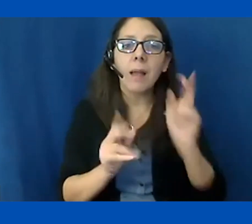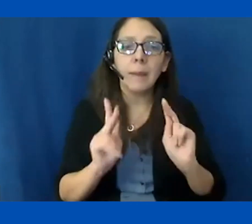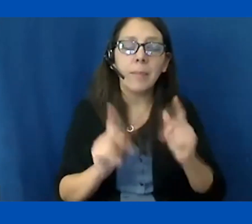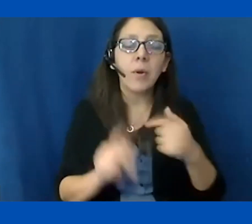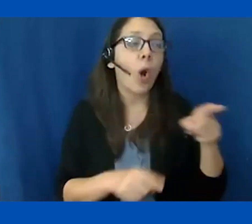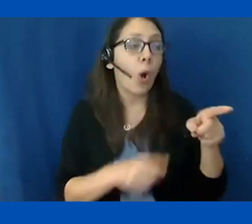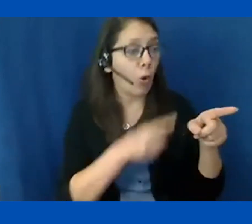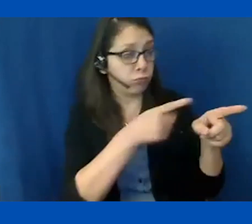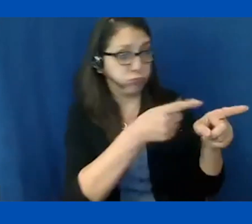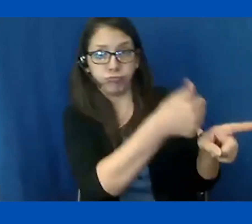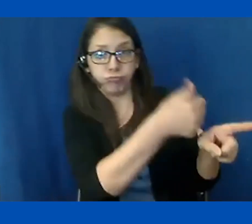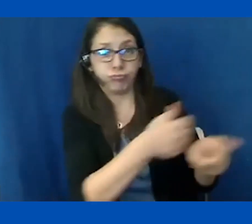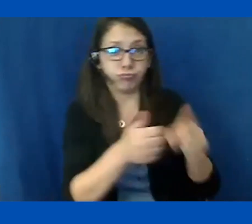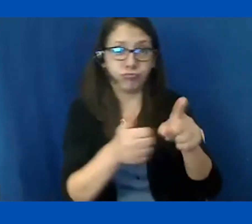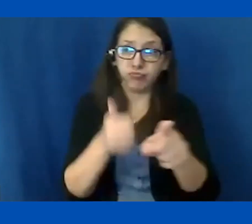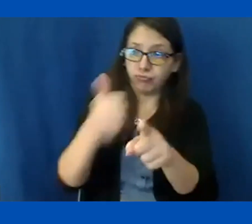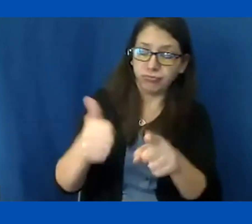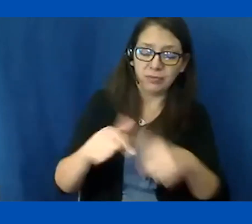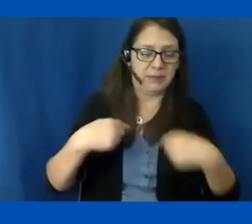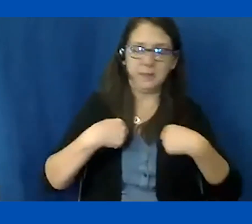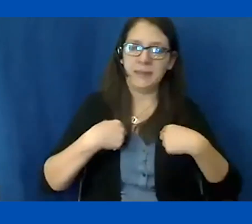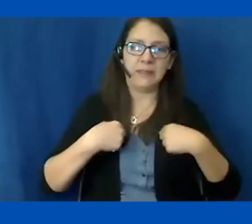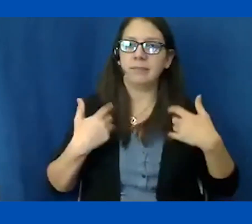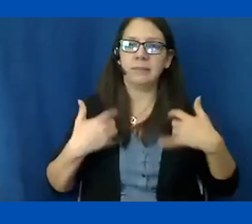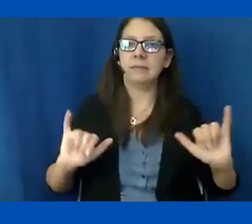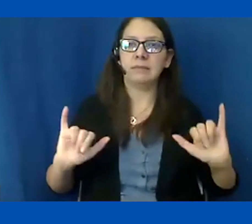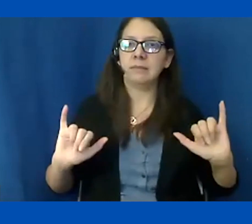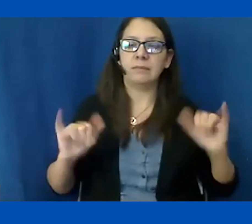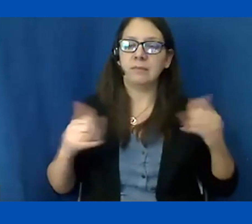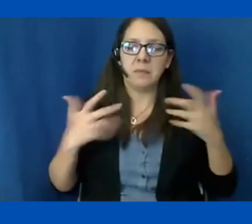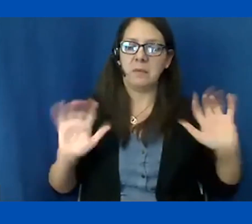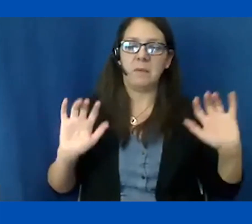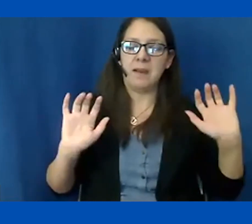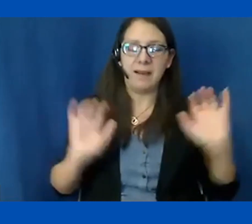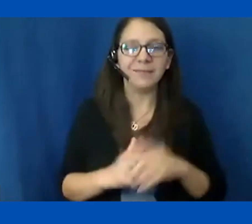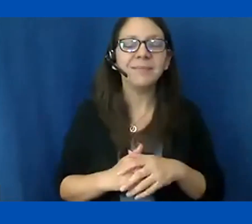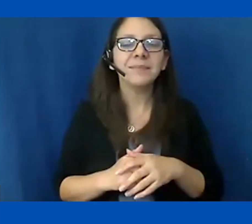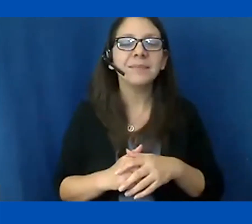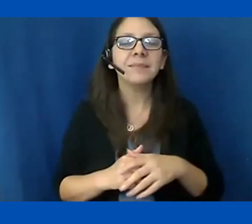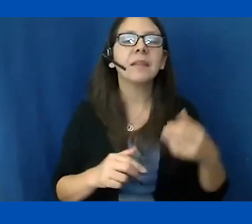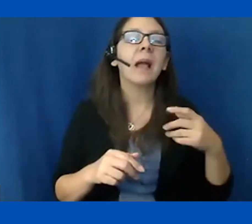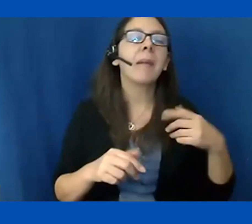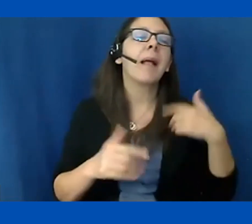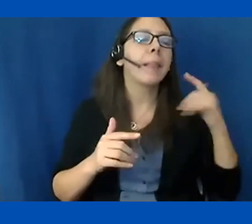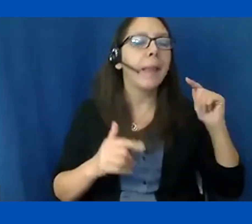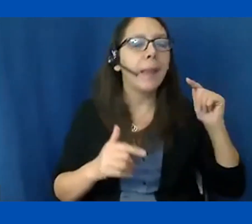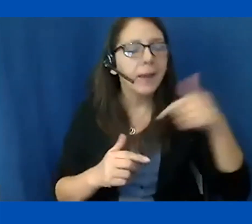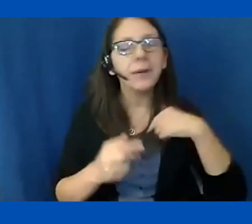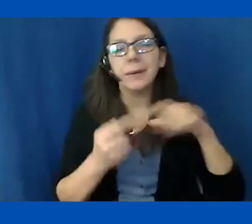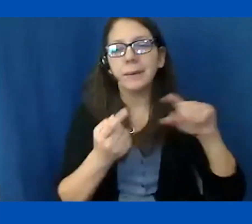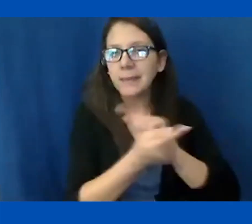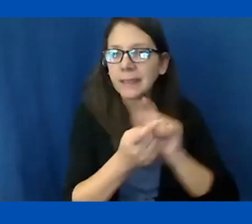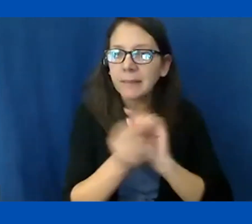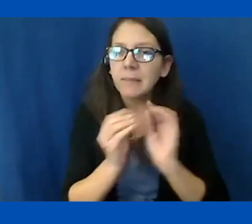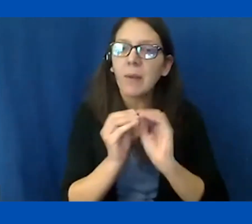but it's not really cool for me. And then, you know, coming across more individuals and being a part of listening to